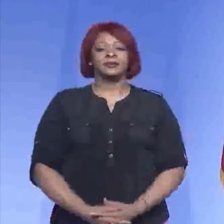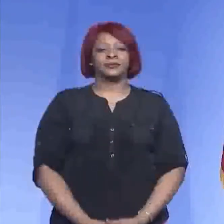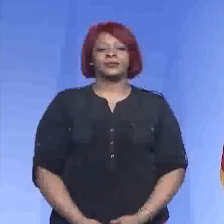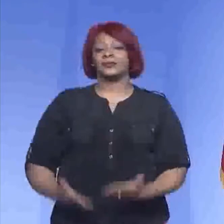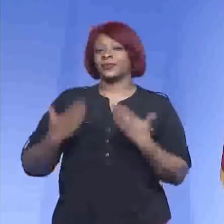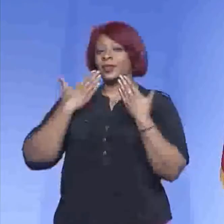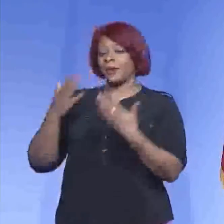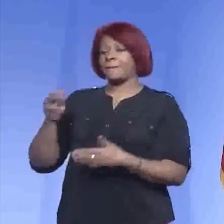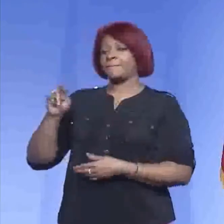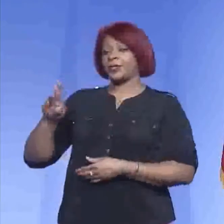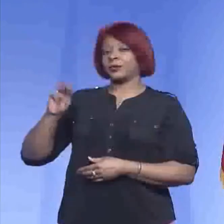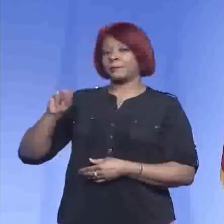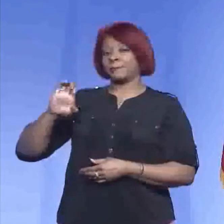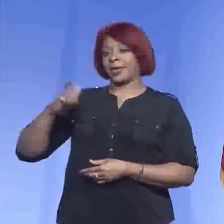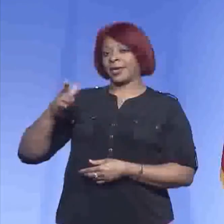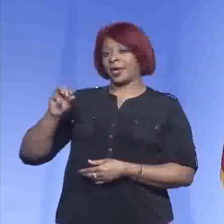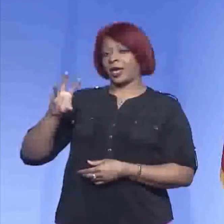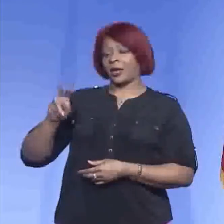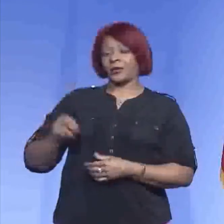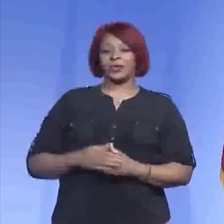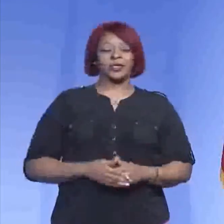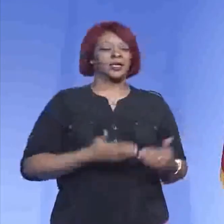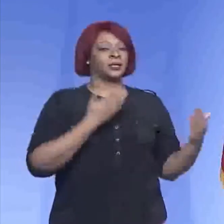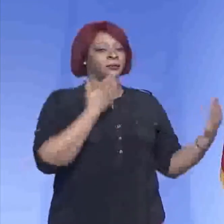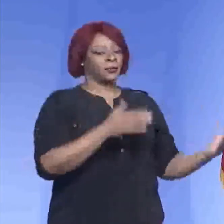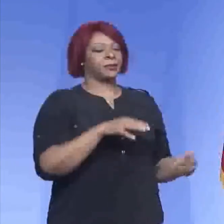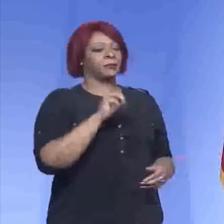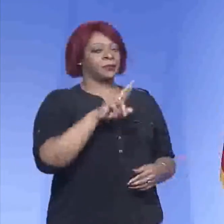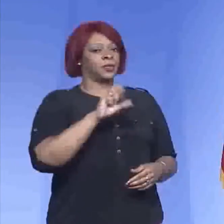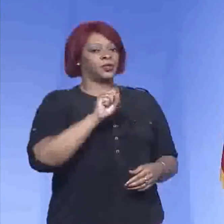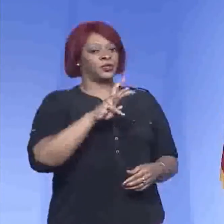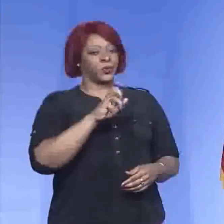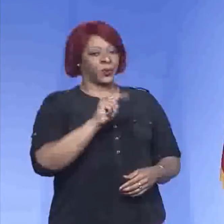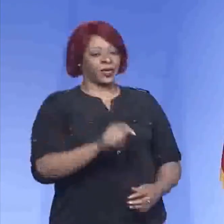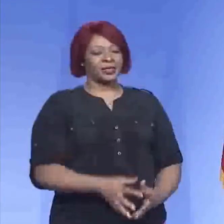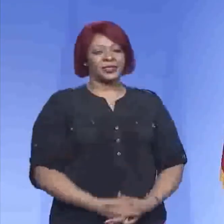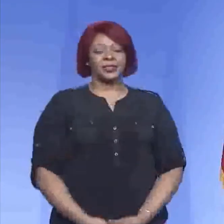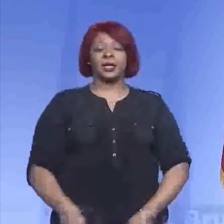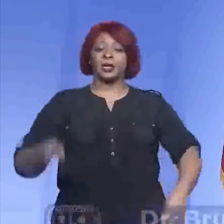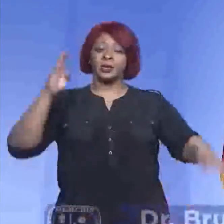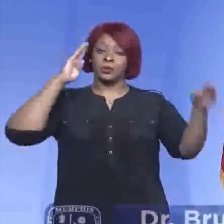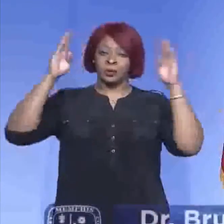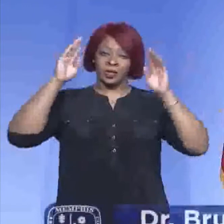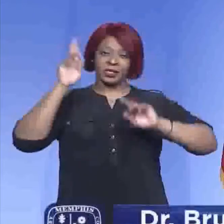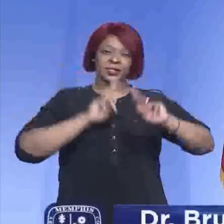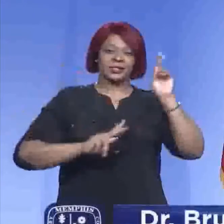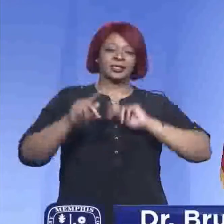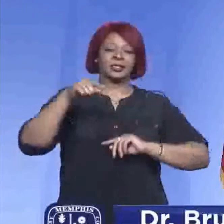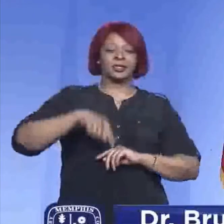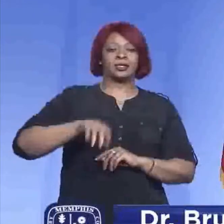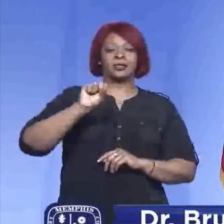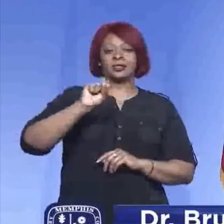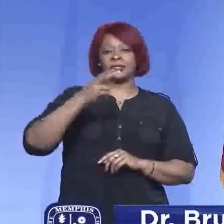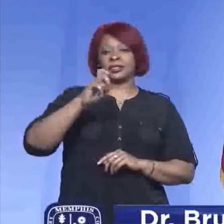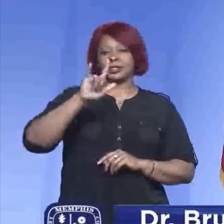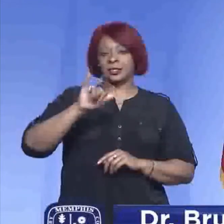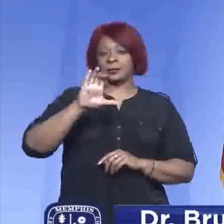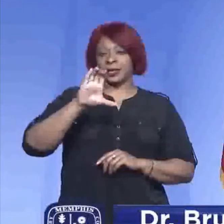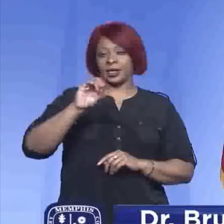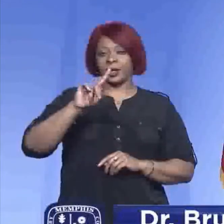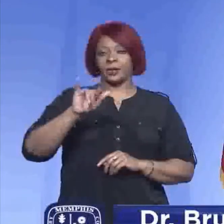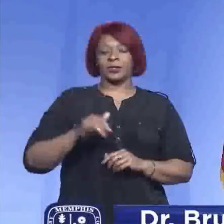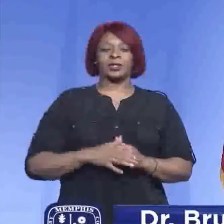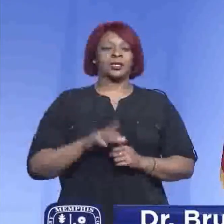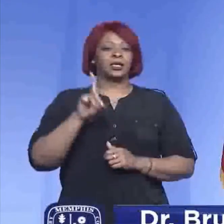Thank you, Mr. McGowan and Mr. Sweat. Greetings, fellow citizens of Shelby County.